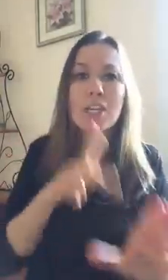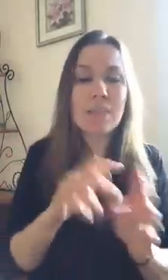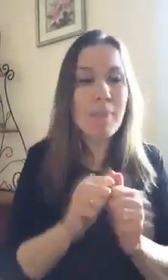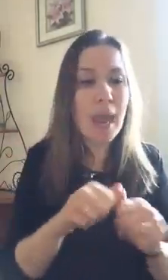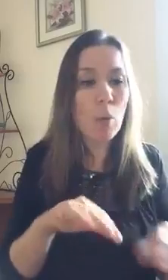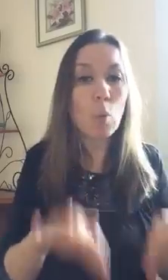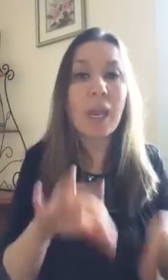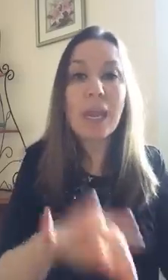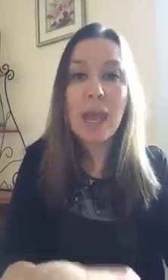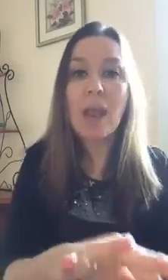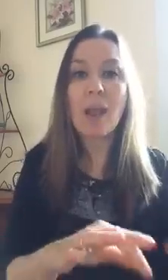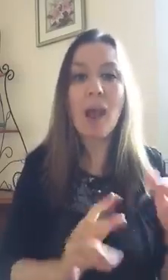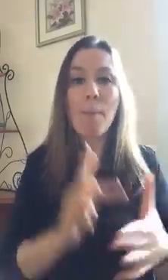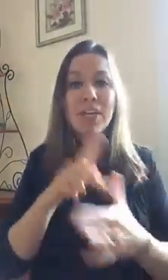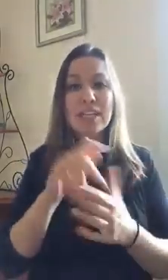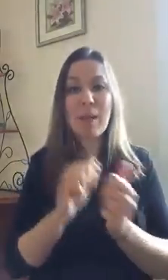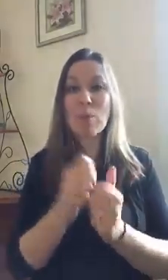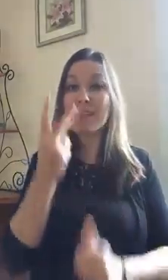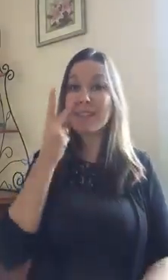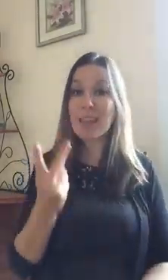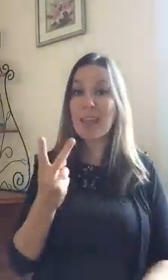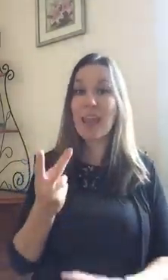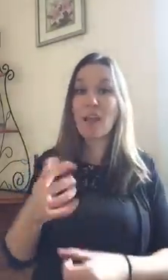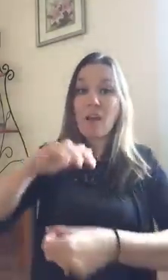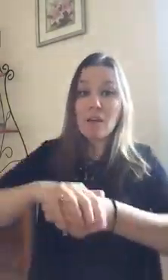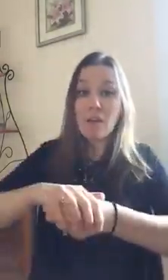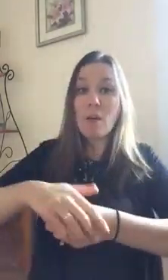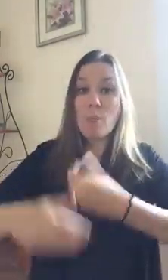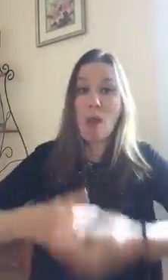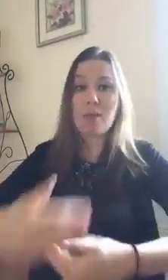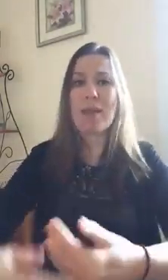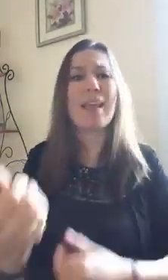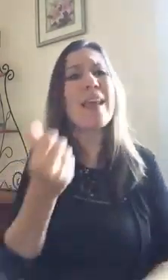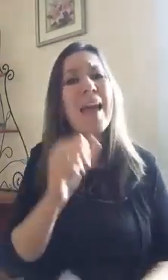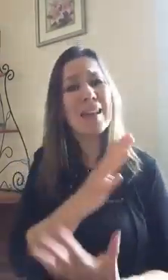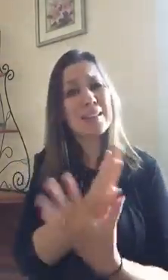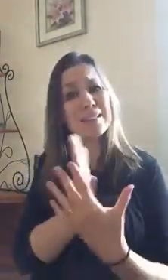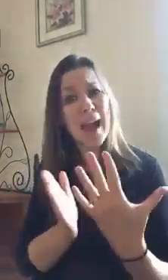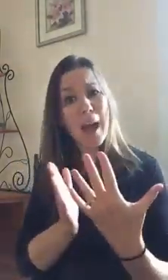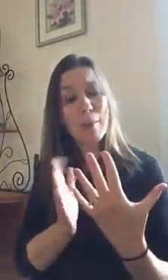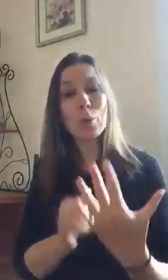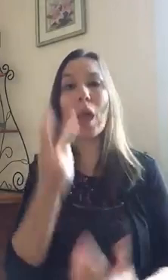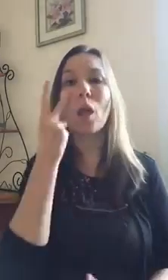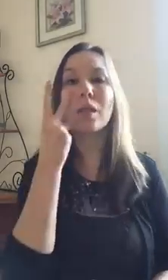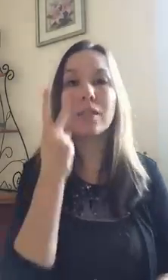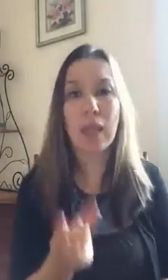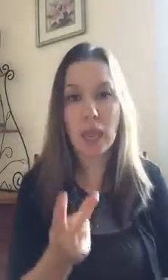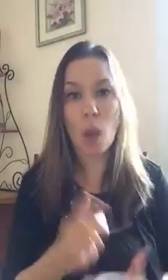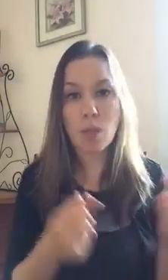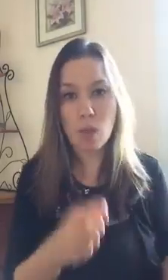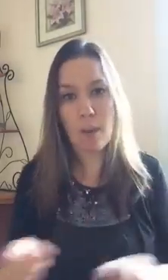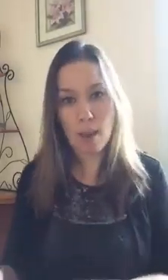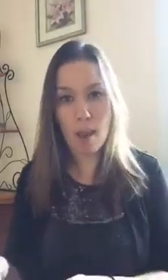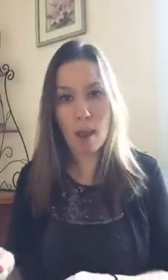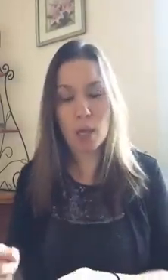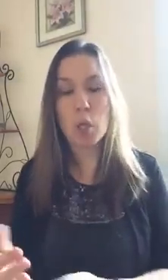bottling process. At any step, you can go and you can see what's going on. So you know what